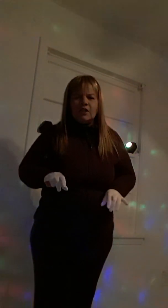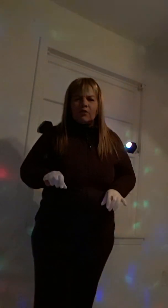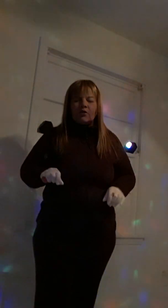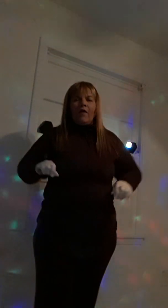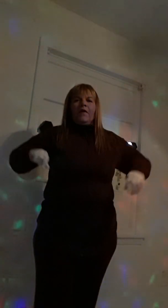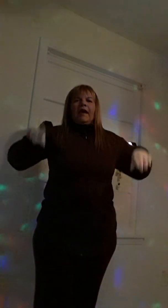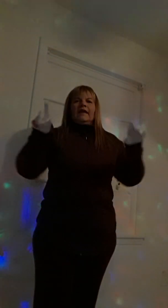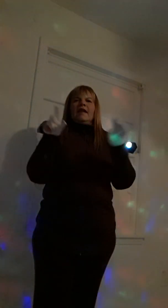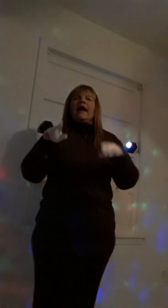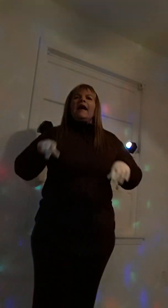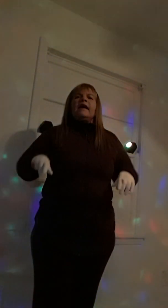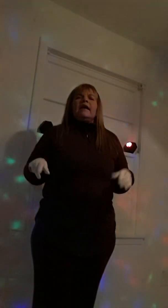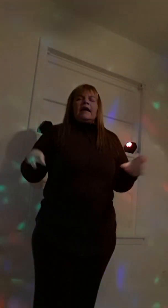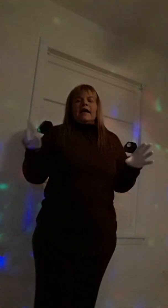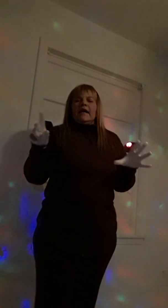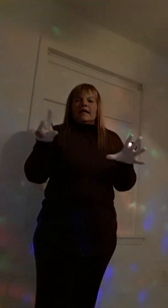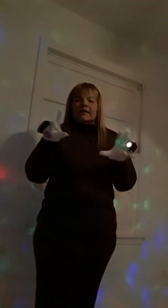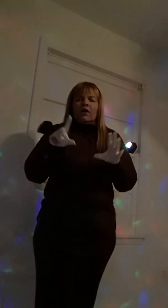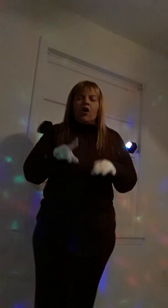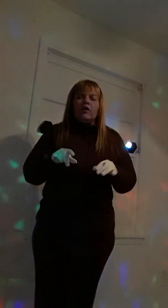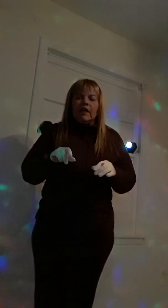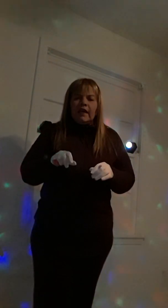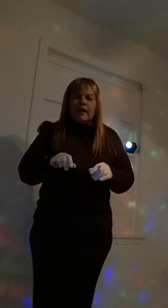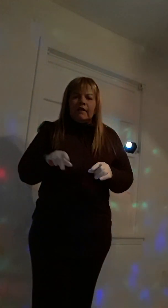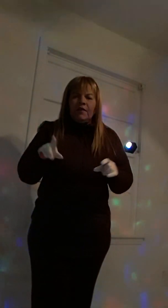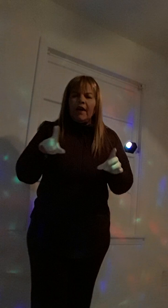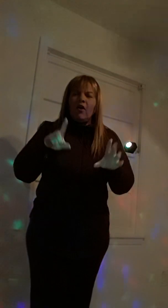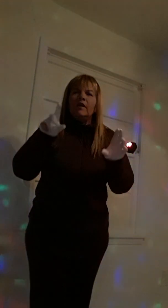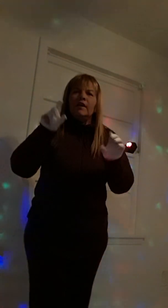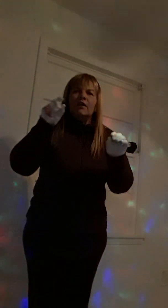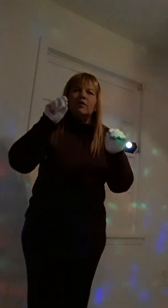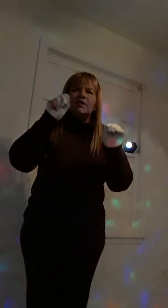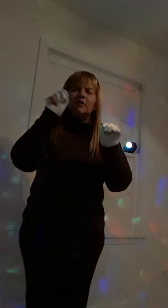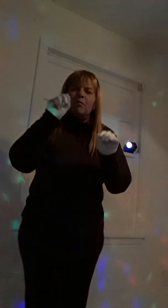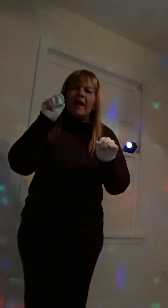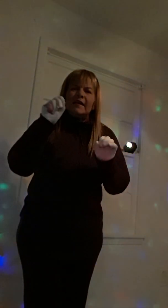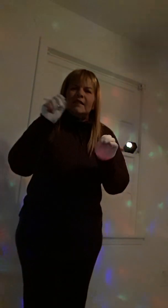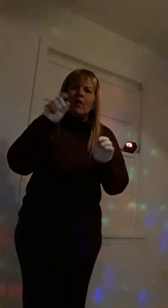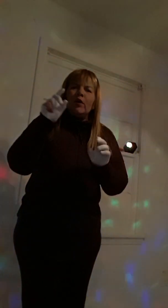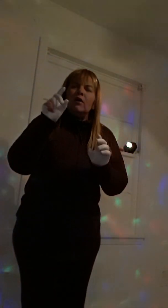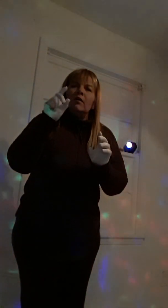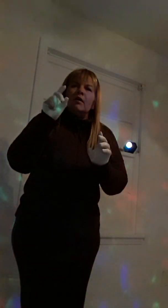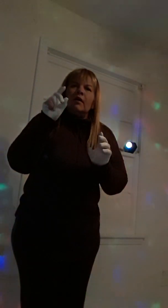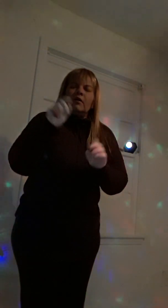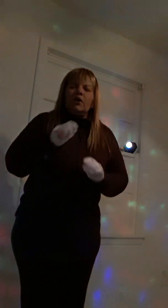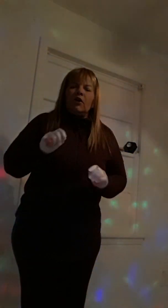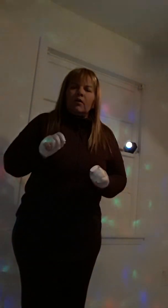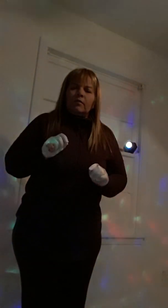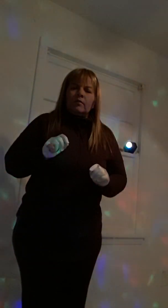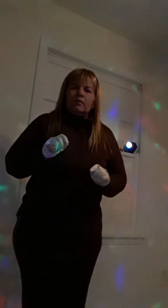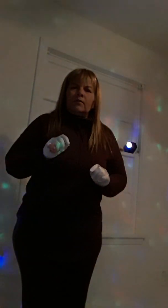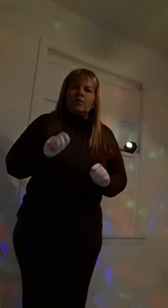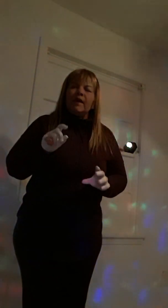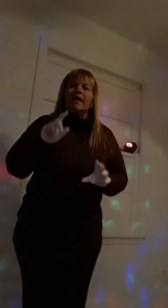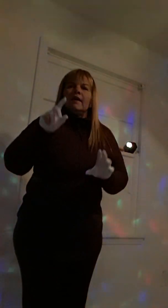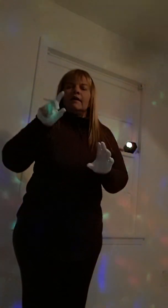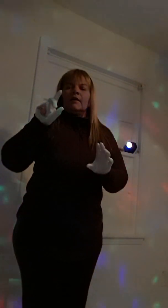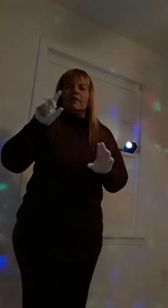pedacitos. And that is only the only little space that will, you know, be